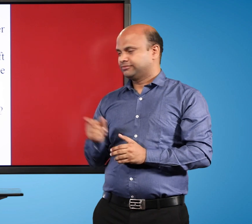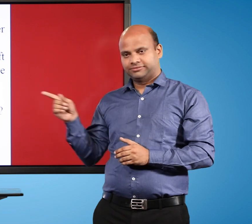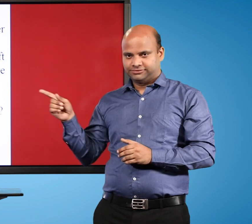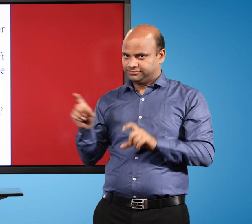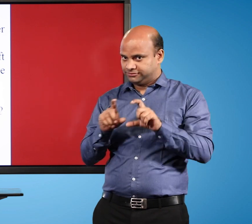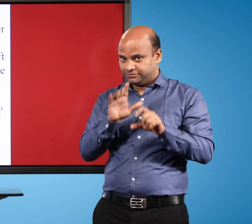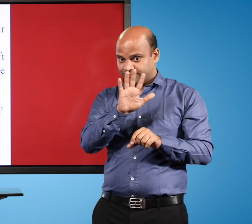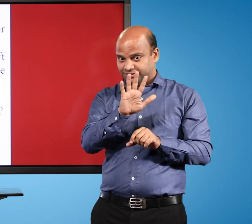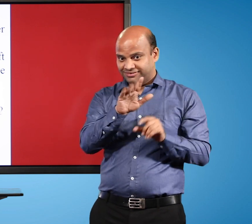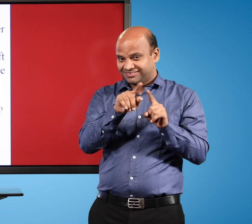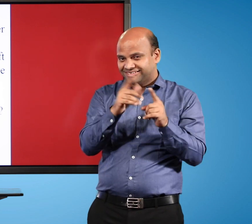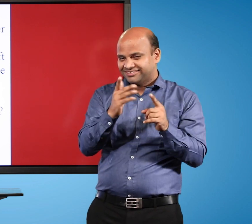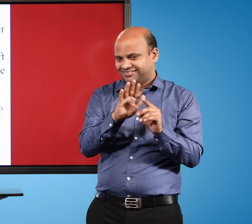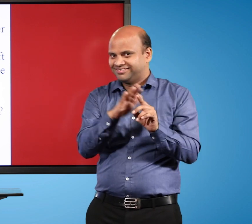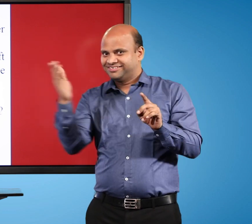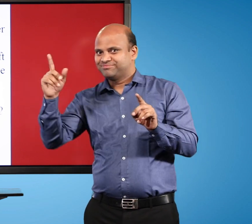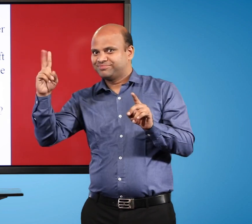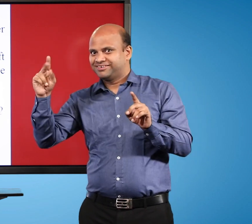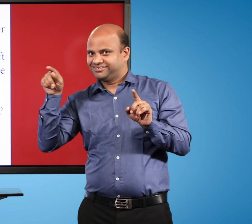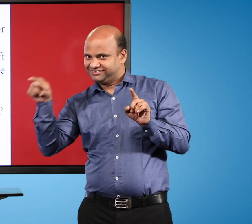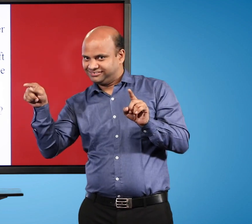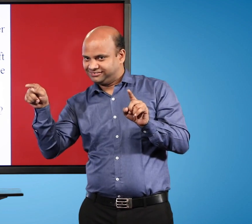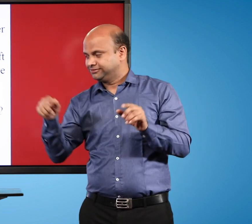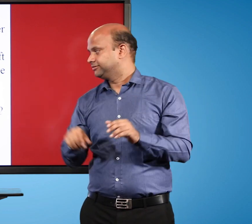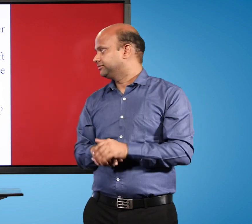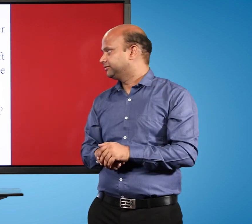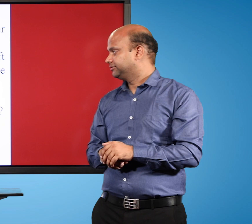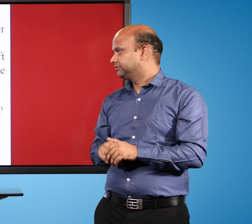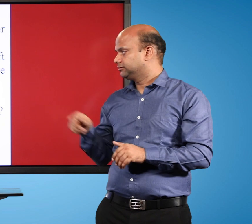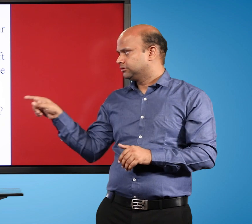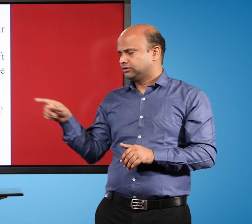What can you say about 10 and 20?